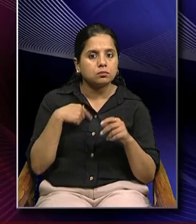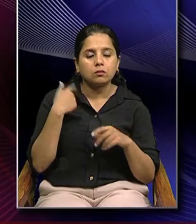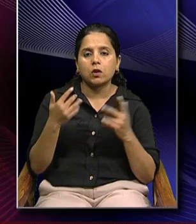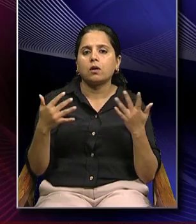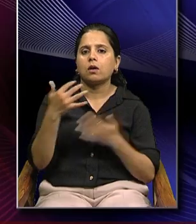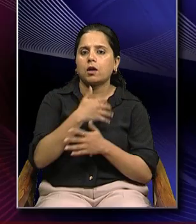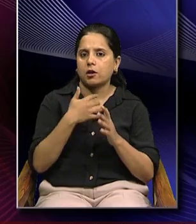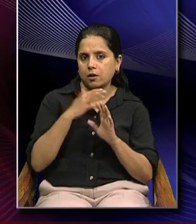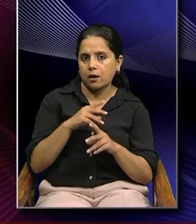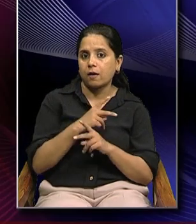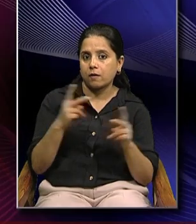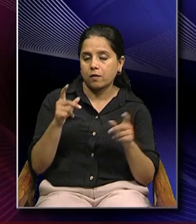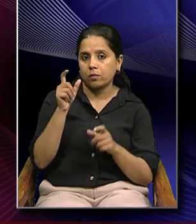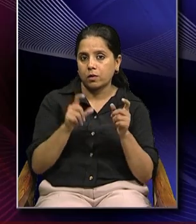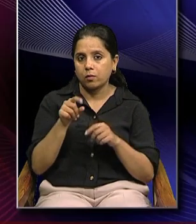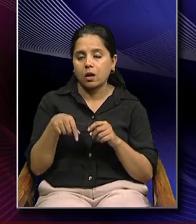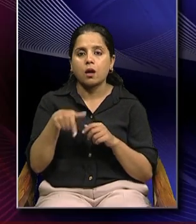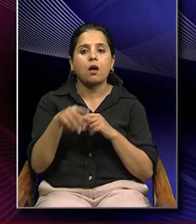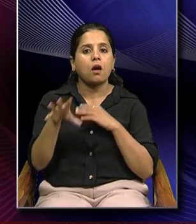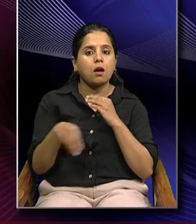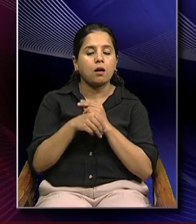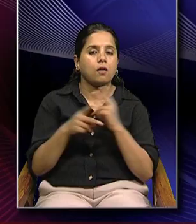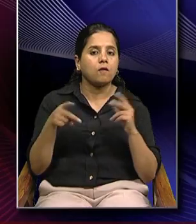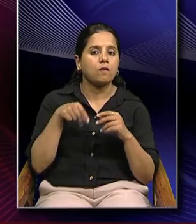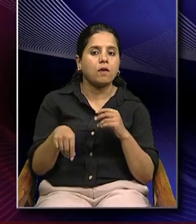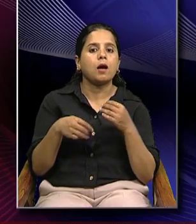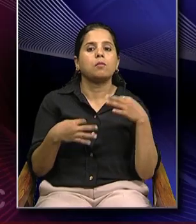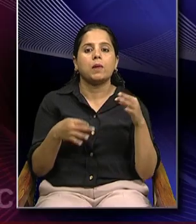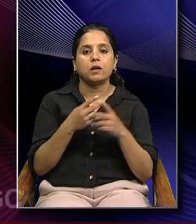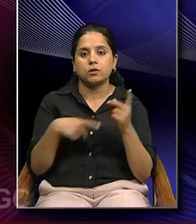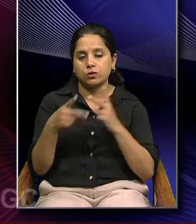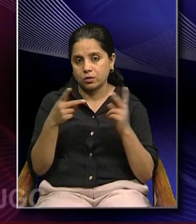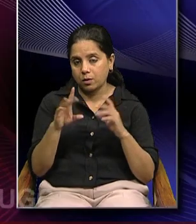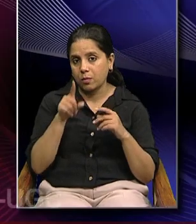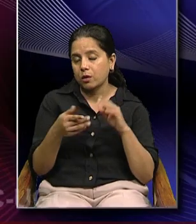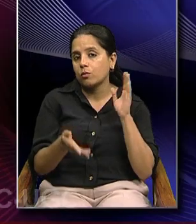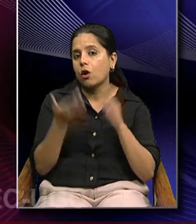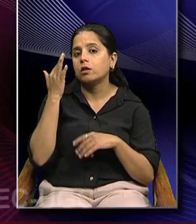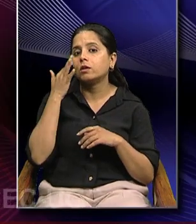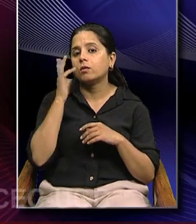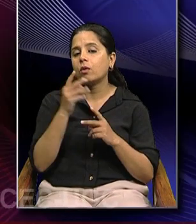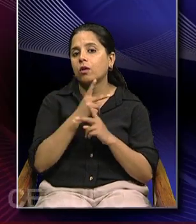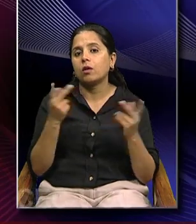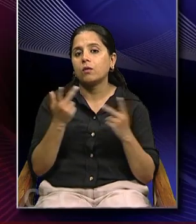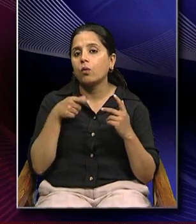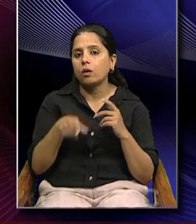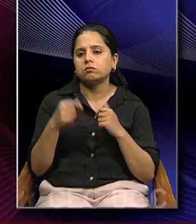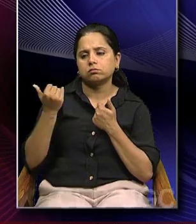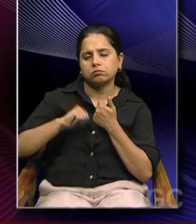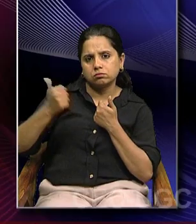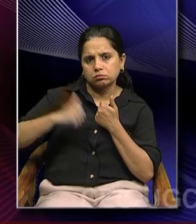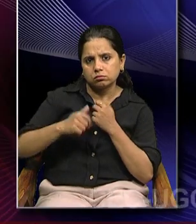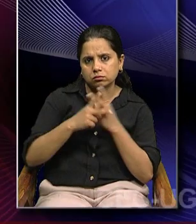collectors also, those who add tags to web pages. And but the most important segment is of critiques, people